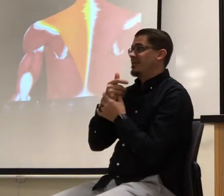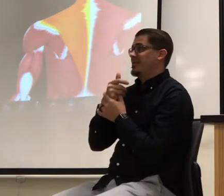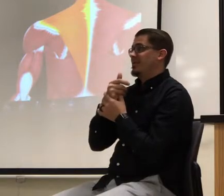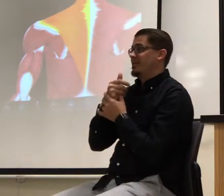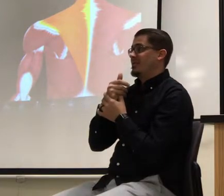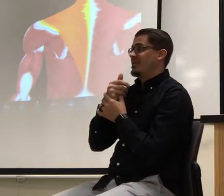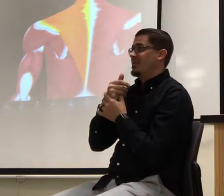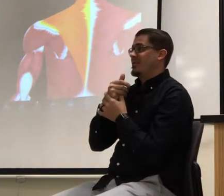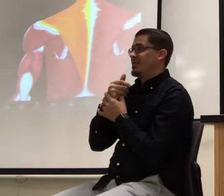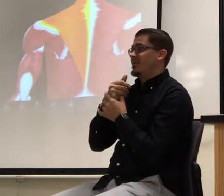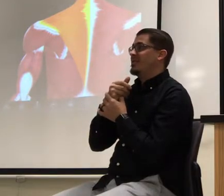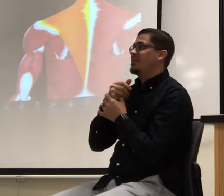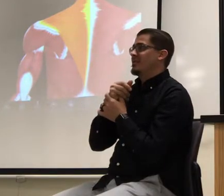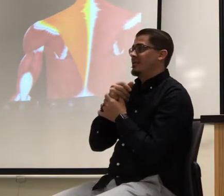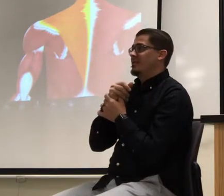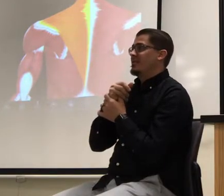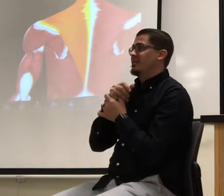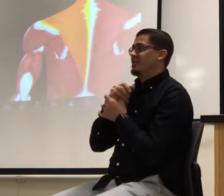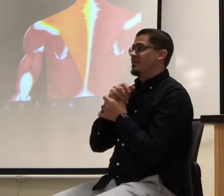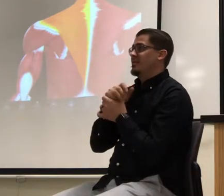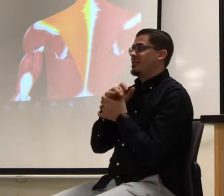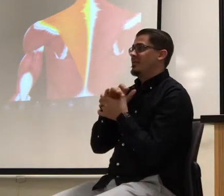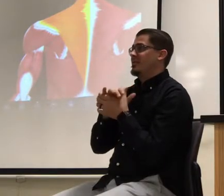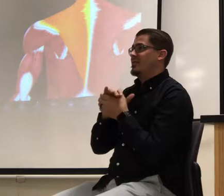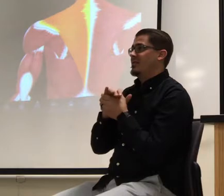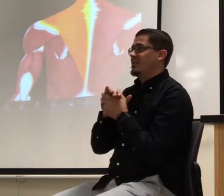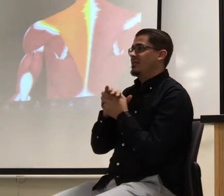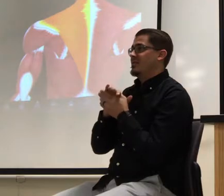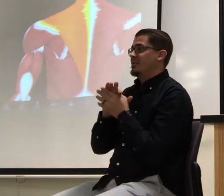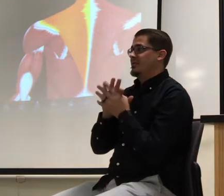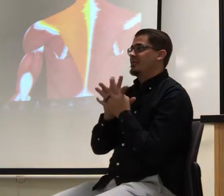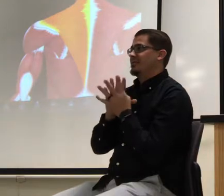you have your lab time, okay?